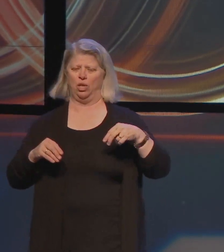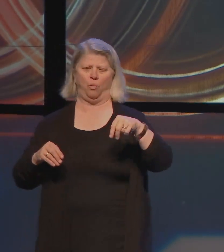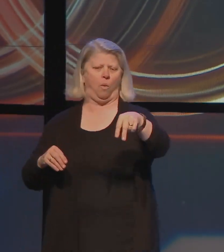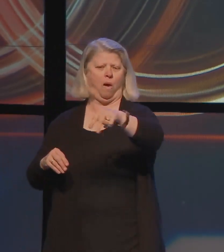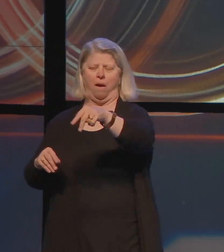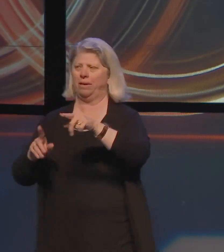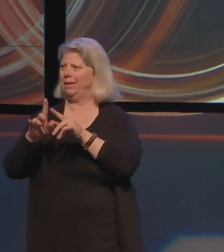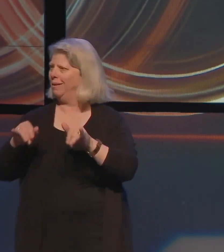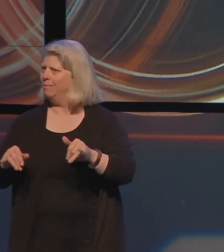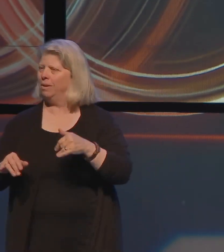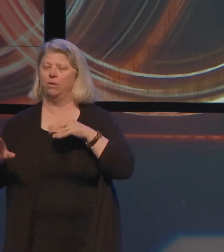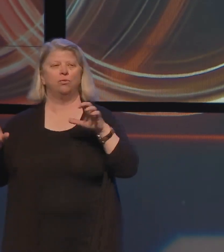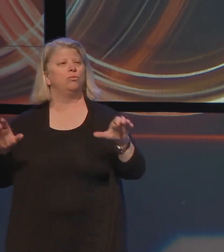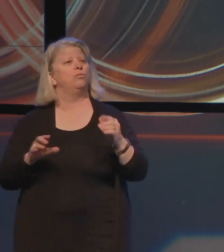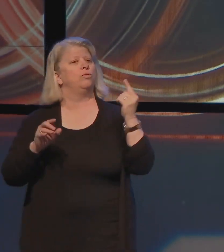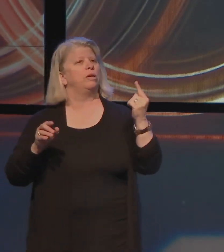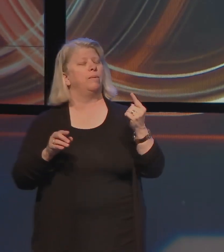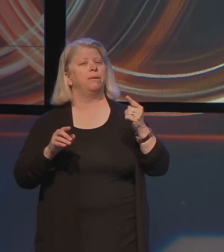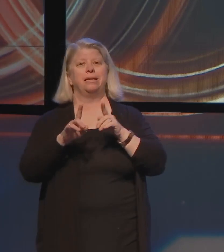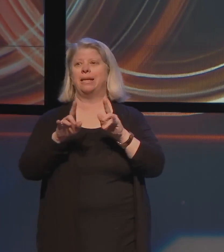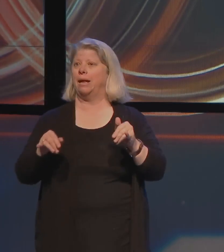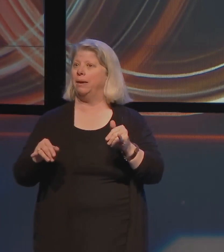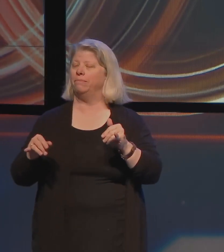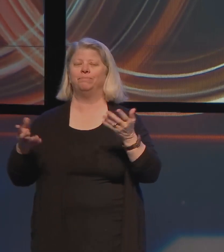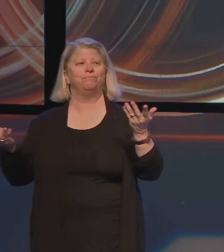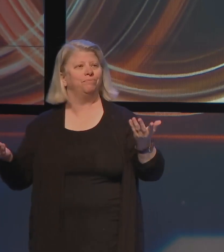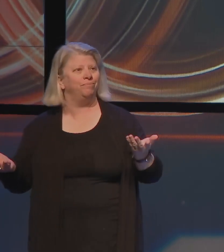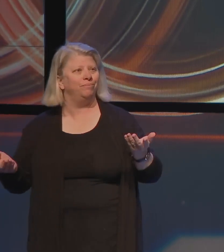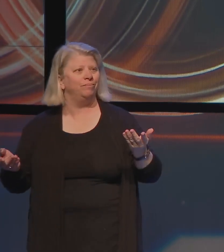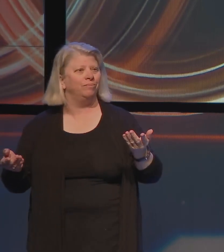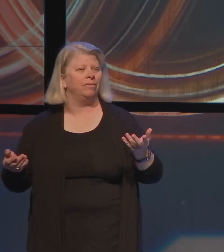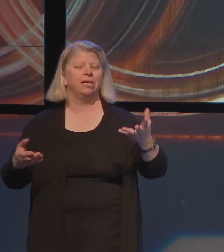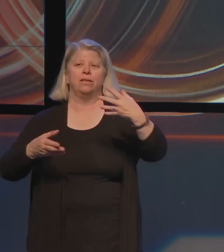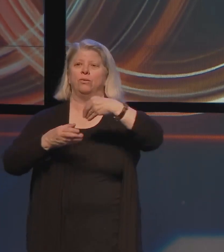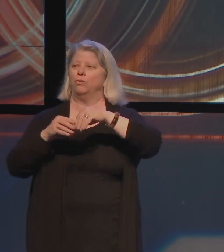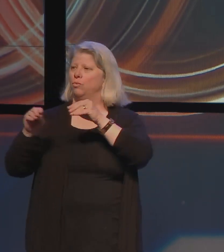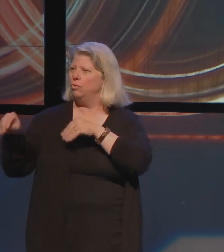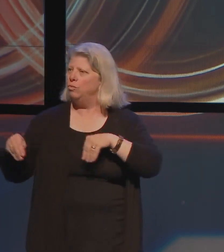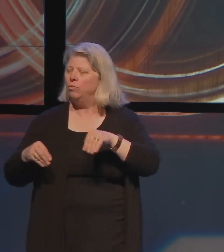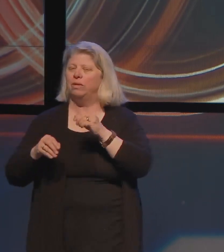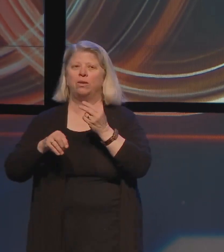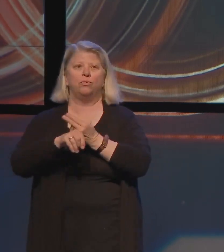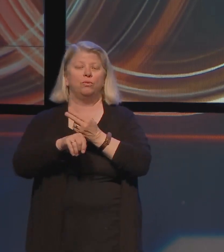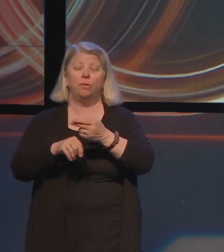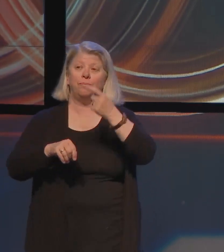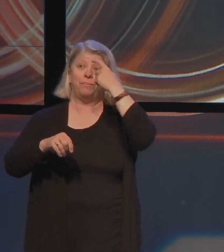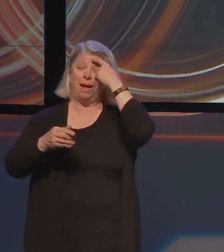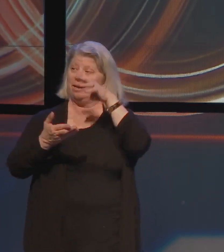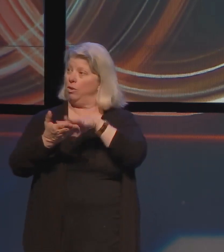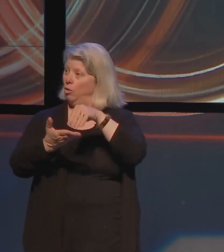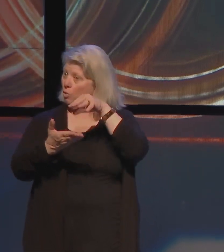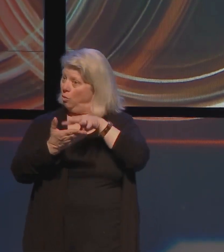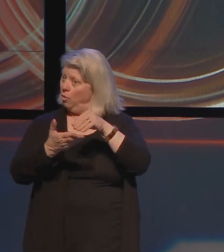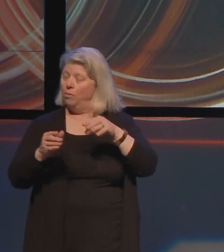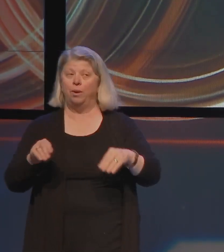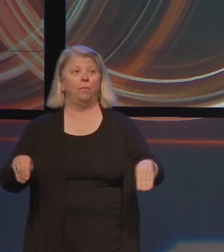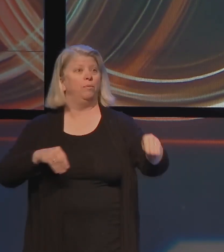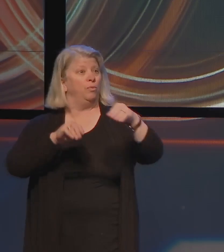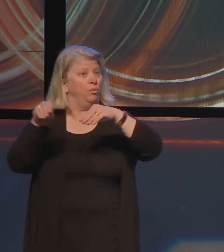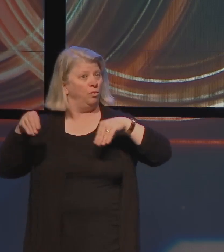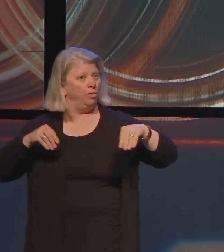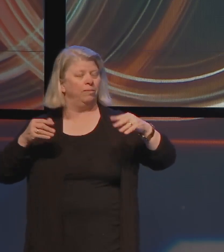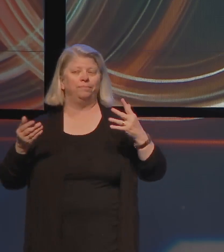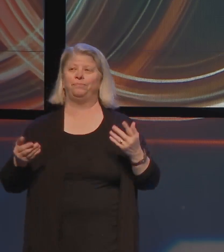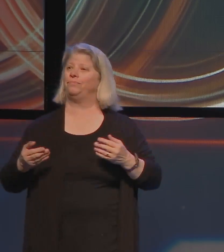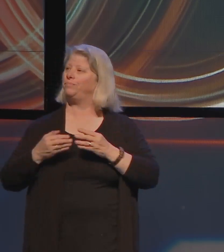while I listen. I'm going to do something while I do that, right? So you can incorporate movement. You can use your mind to learn about movement,